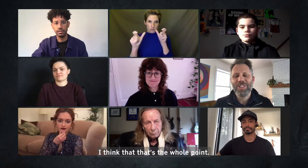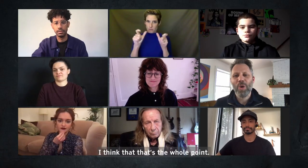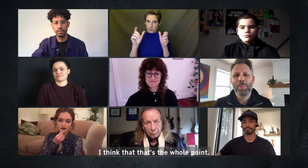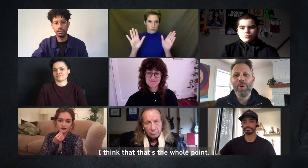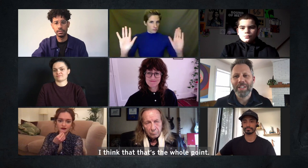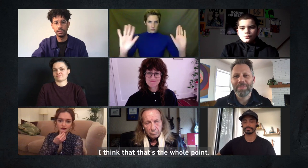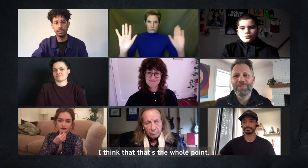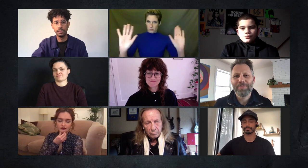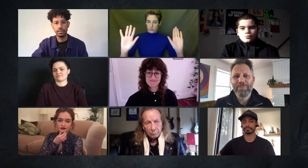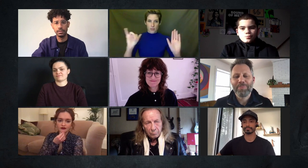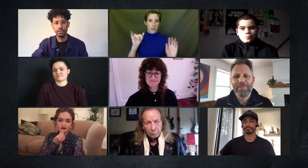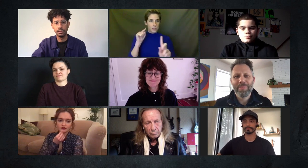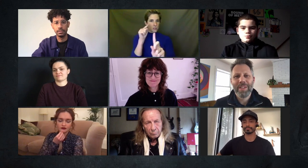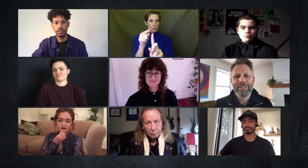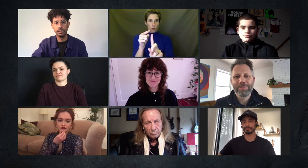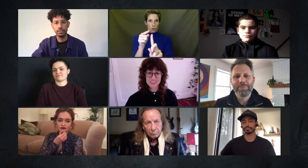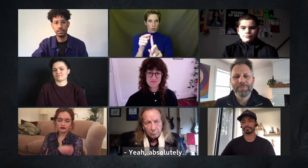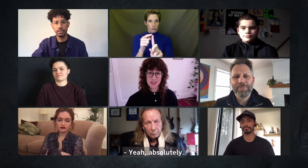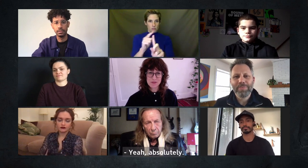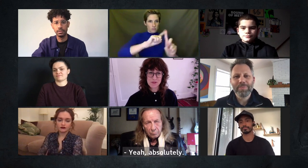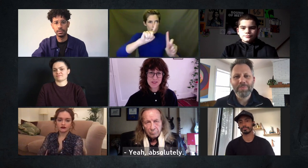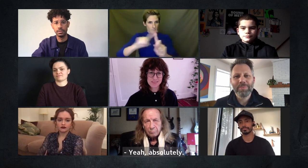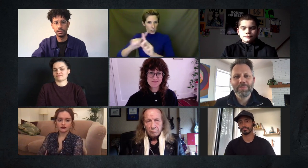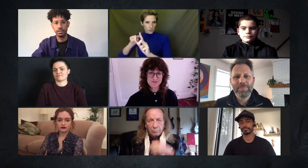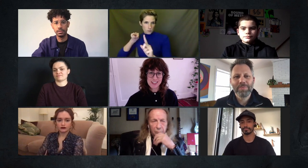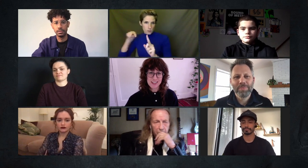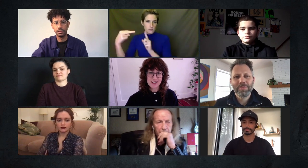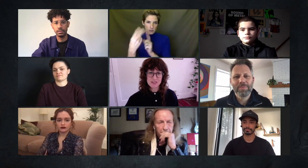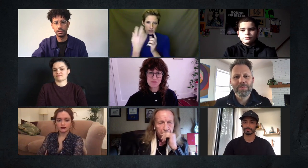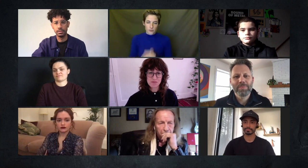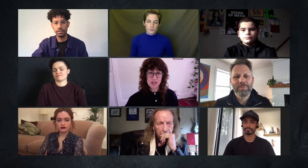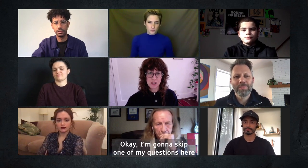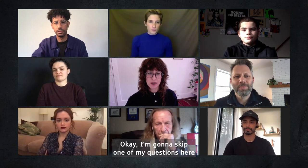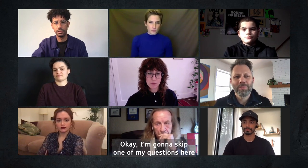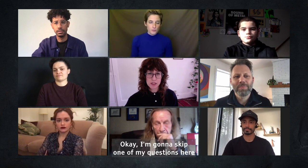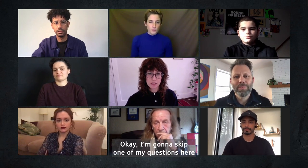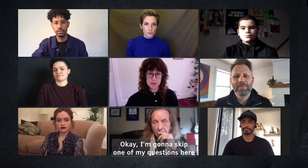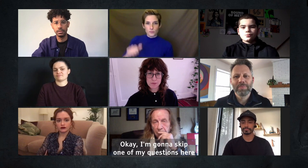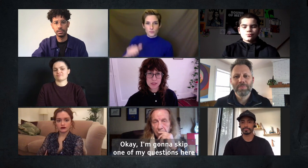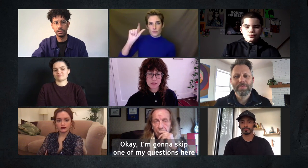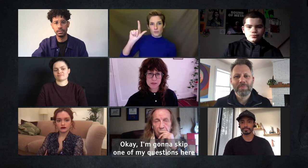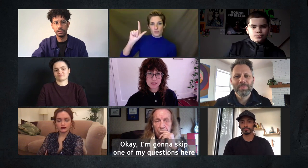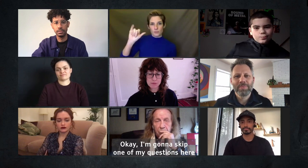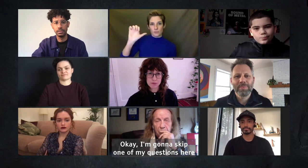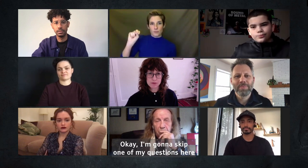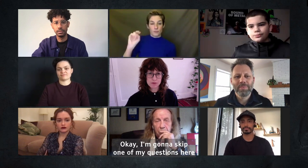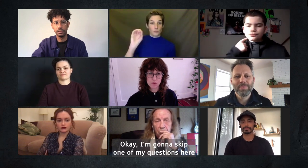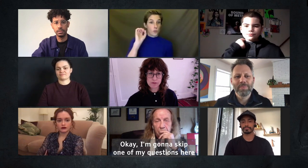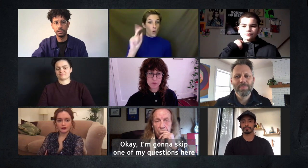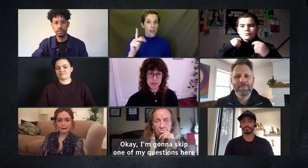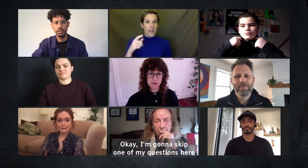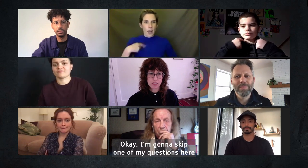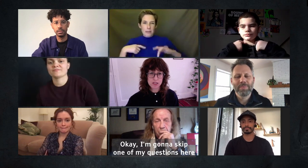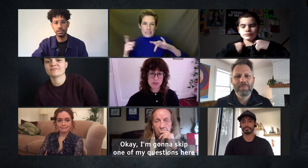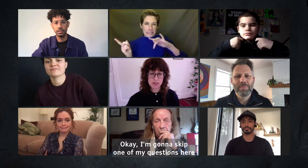that that's the whole point. Mm-hmm. Yeah, absolutely. Okay, I'm gonna skip